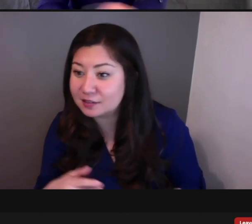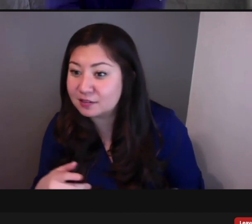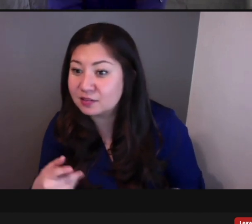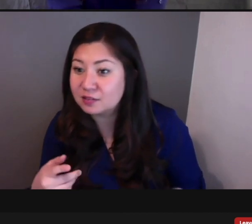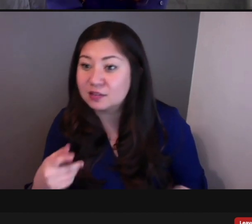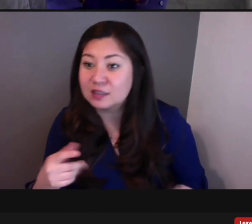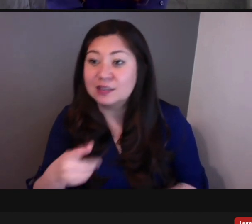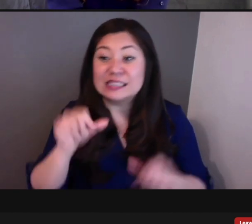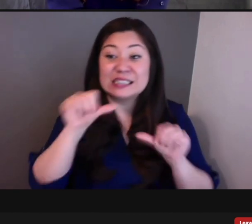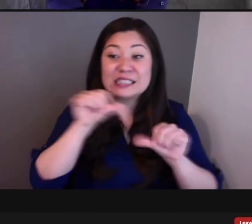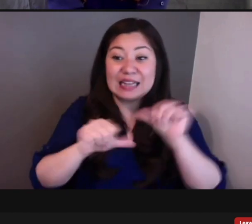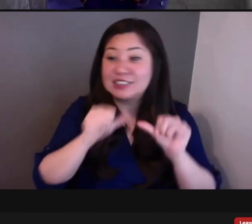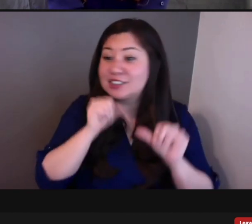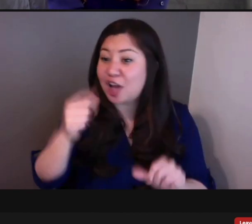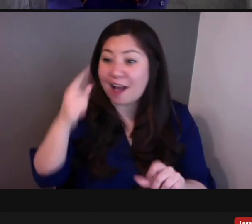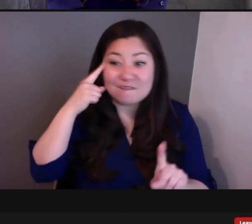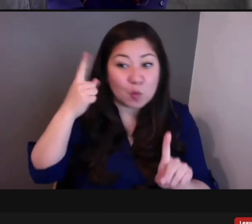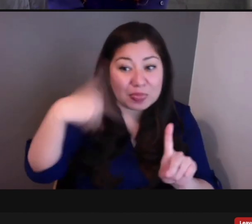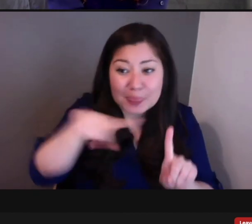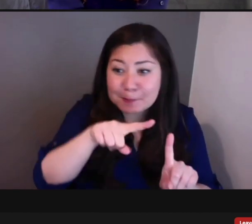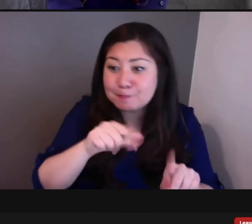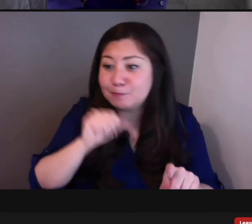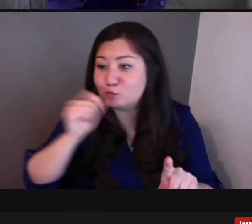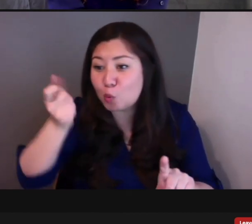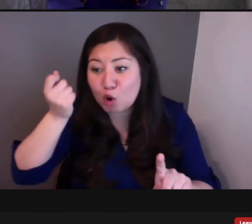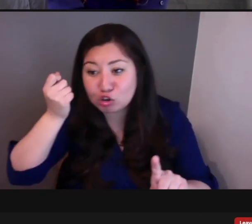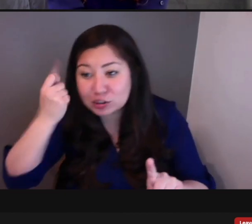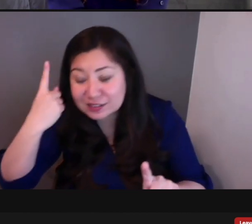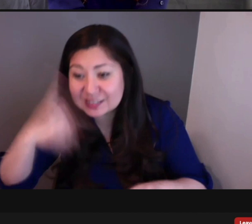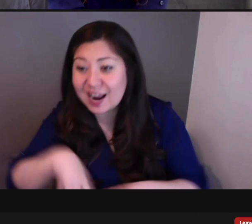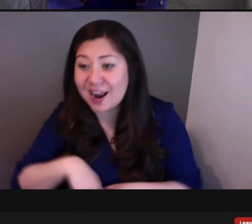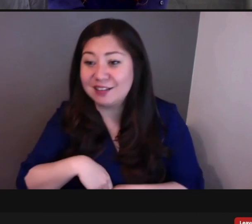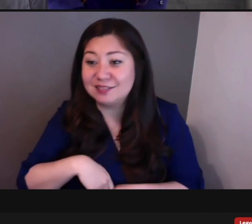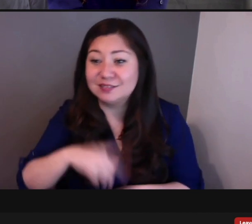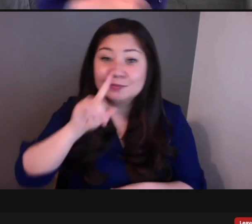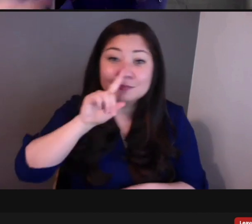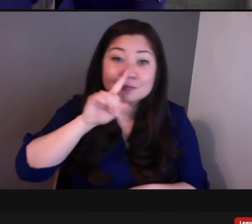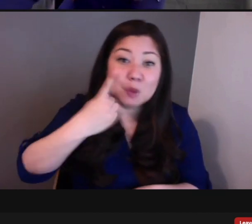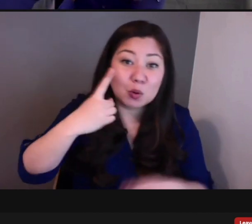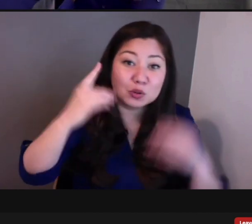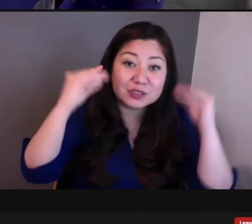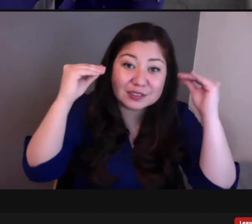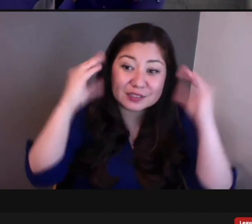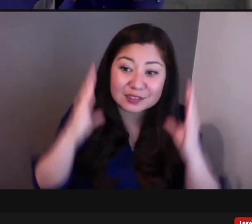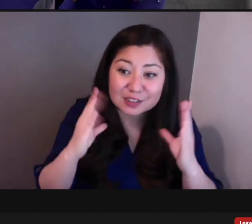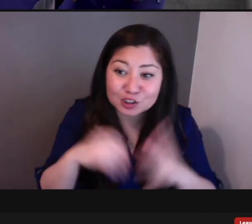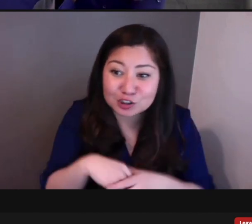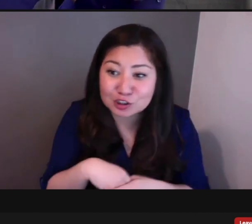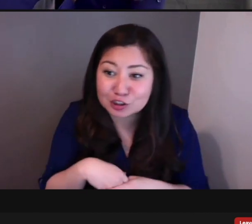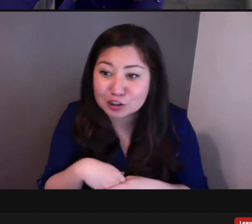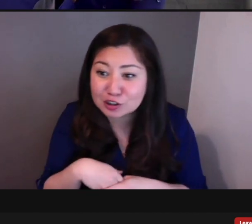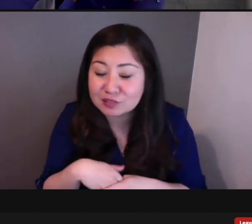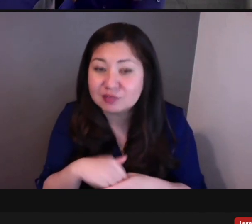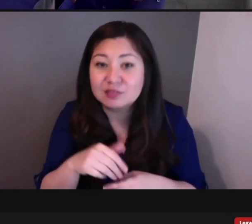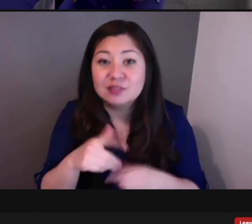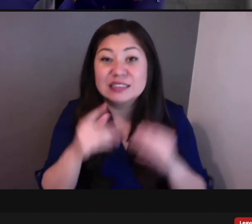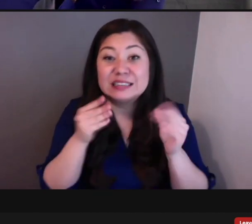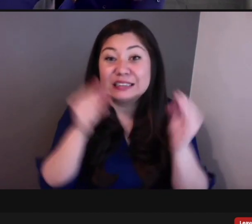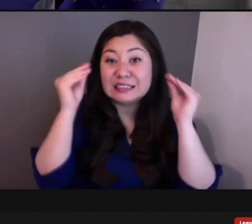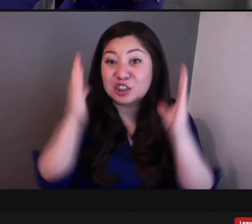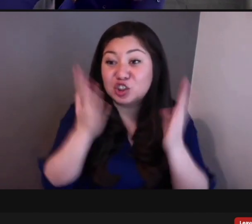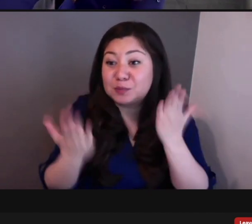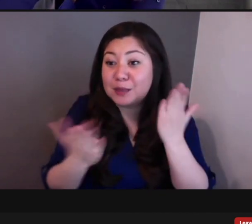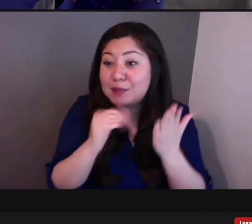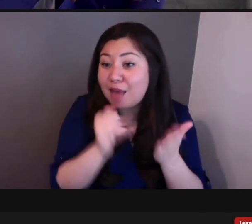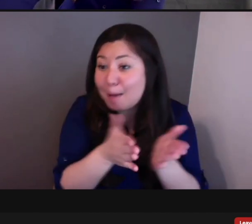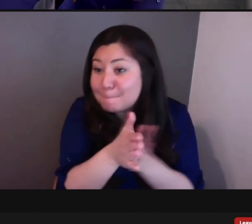why maybe you haven't enjoyed STEM so far. So please feel free to